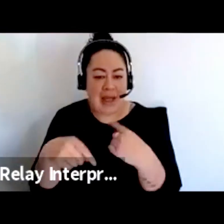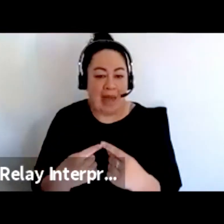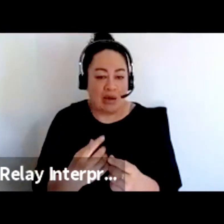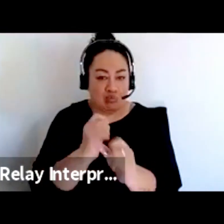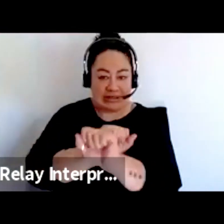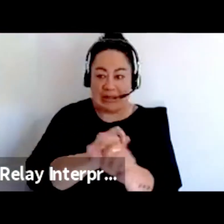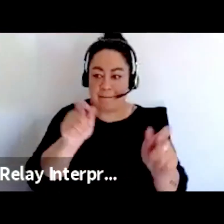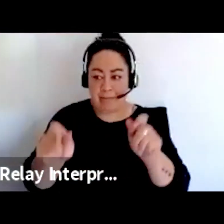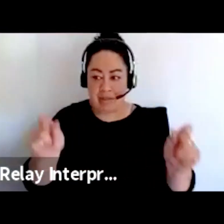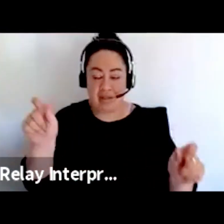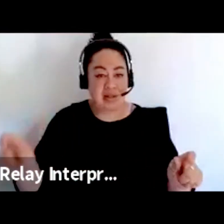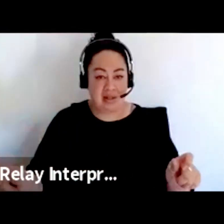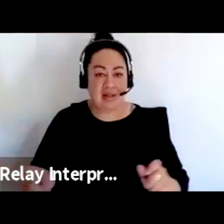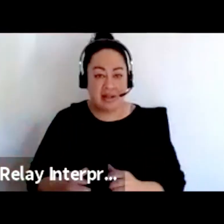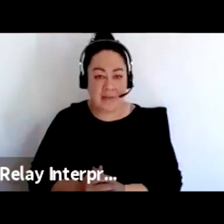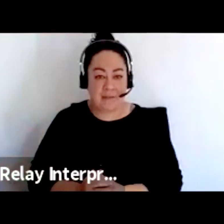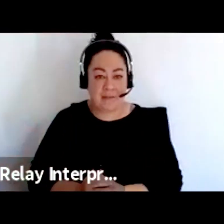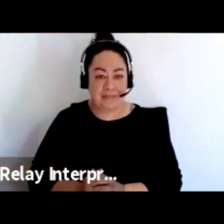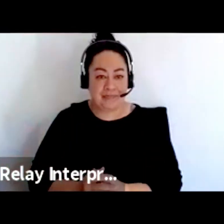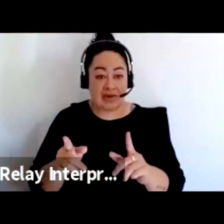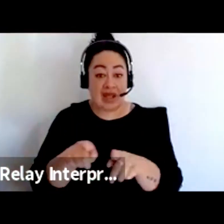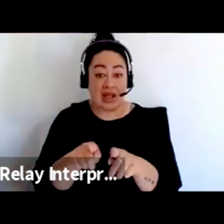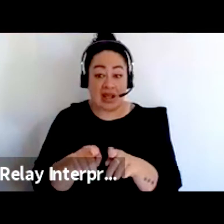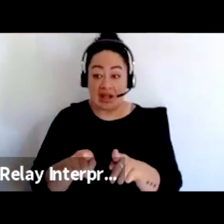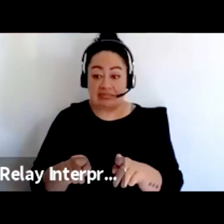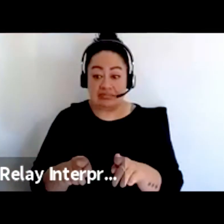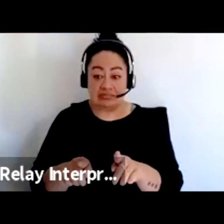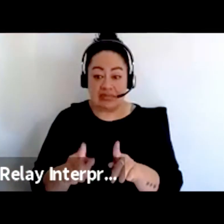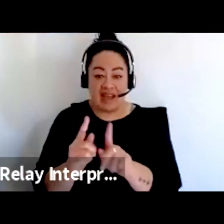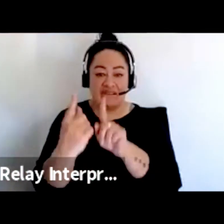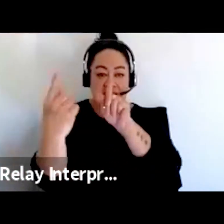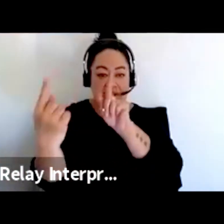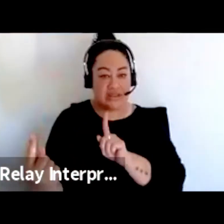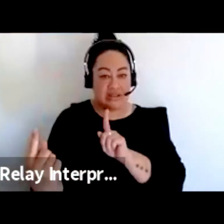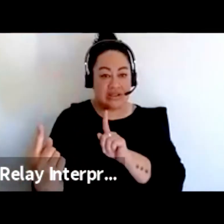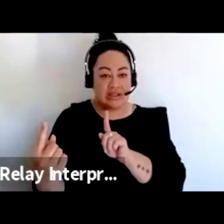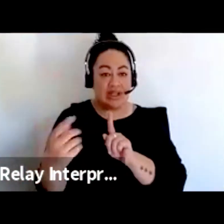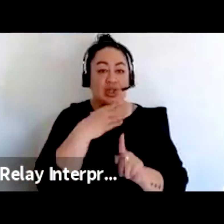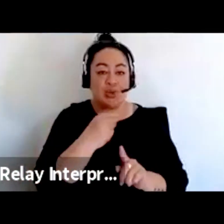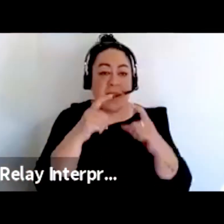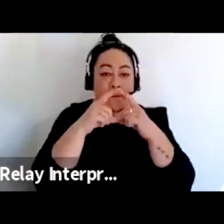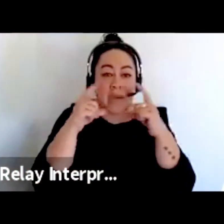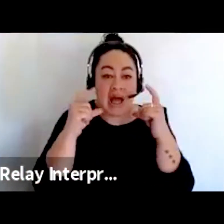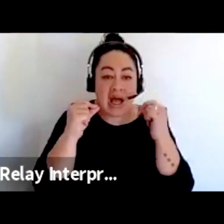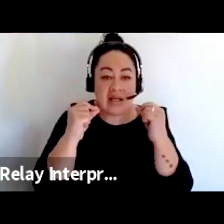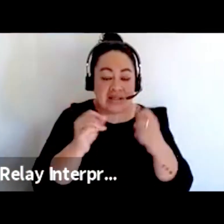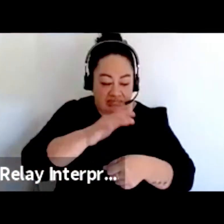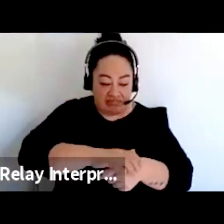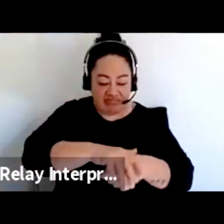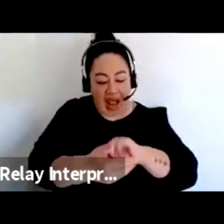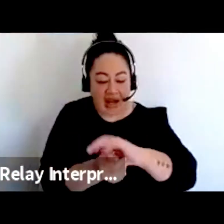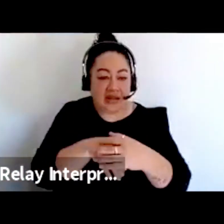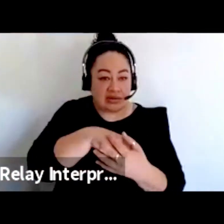be physical distancing, mask wearing, hand hygiene, and